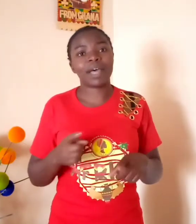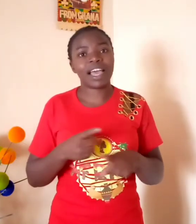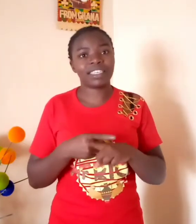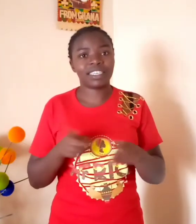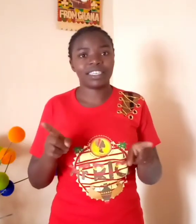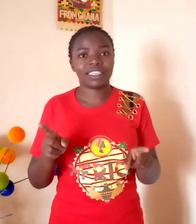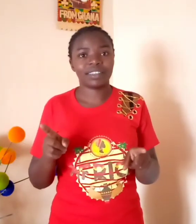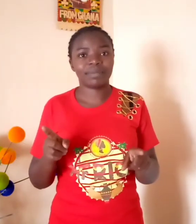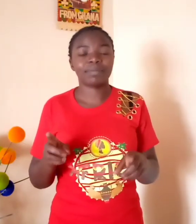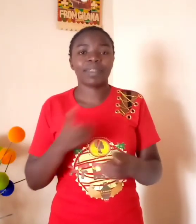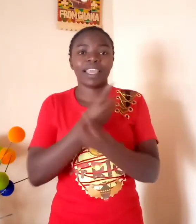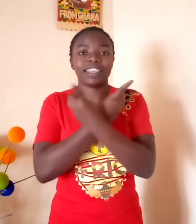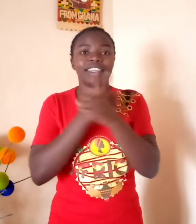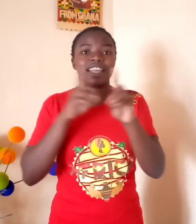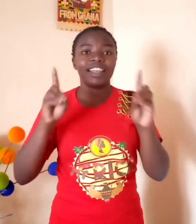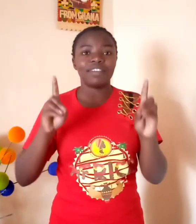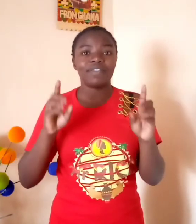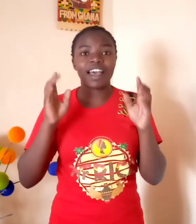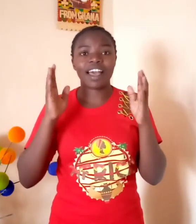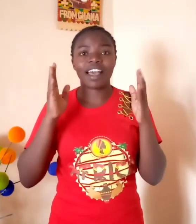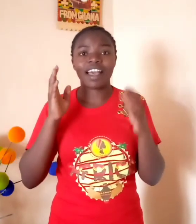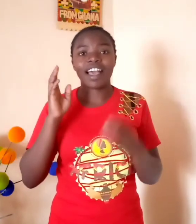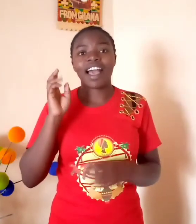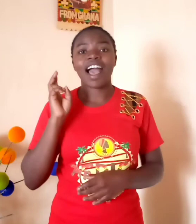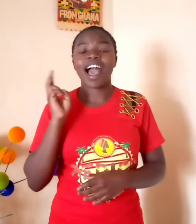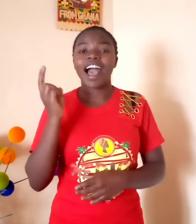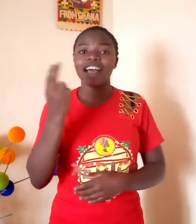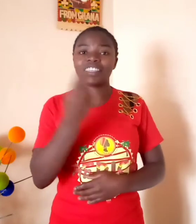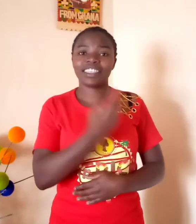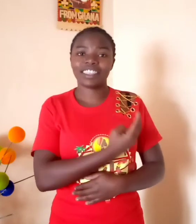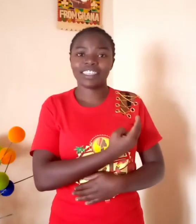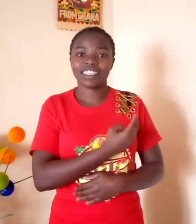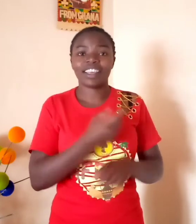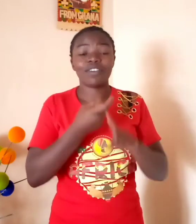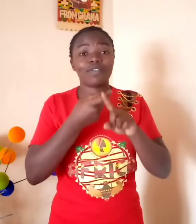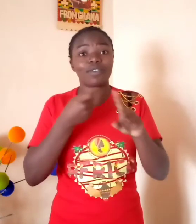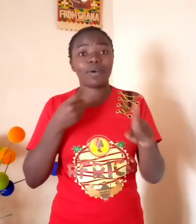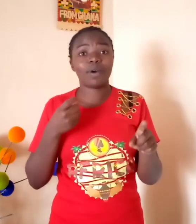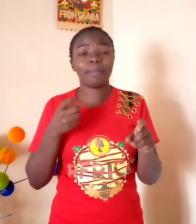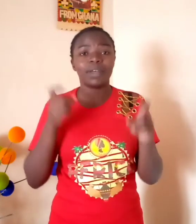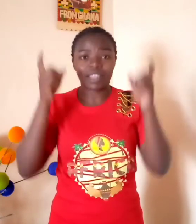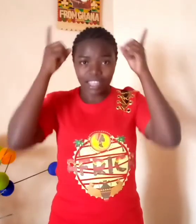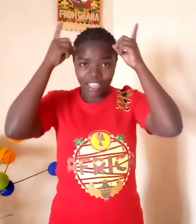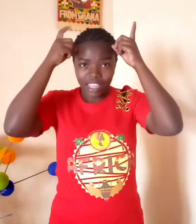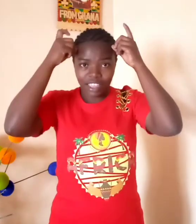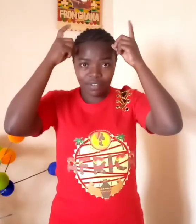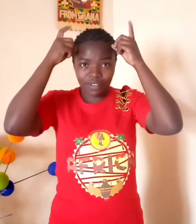but deliver us from evil,